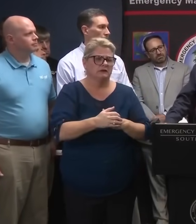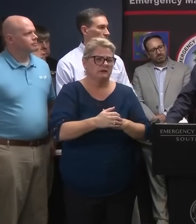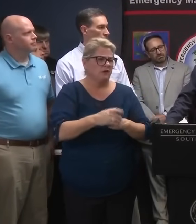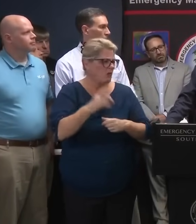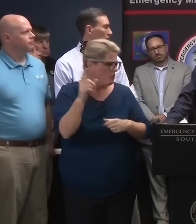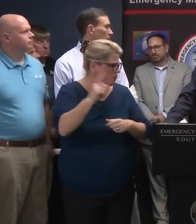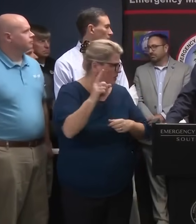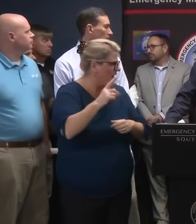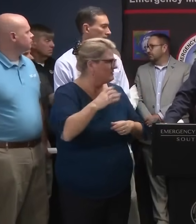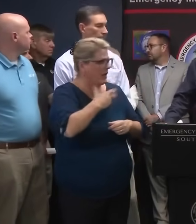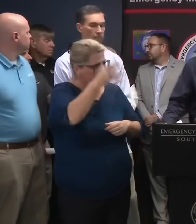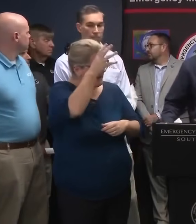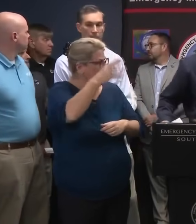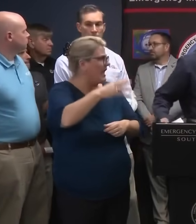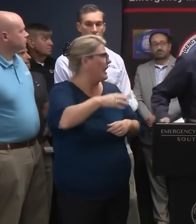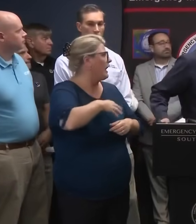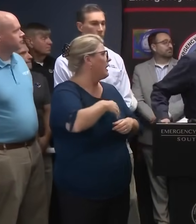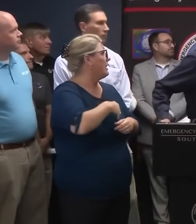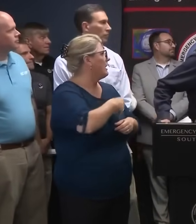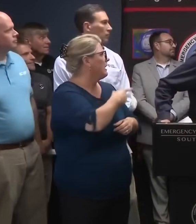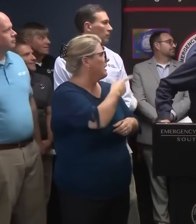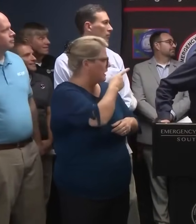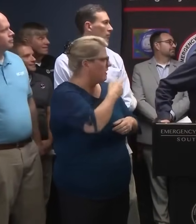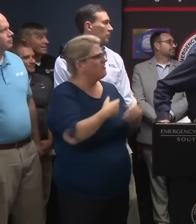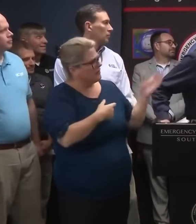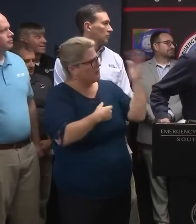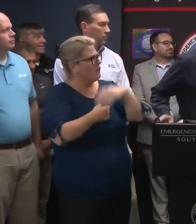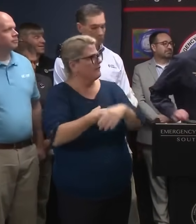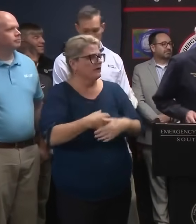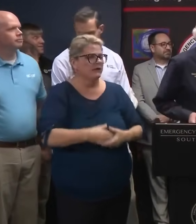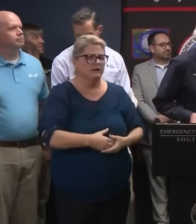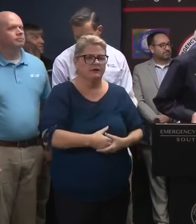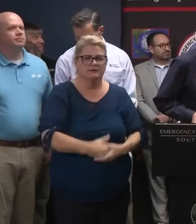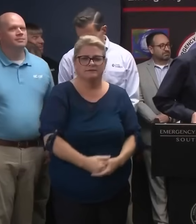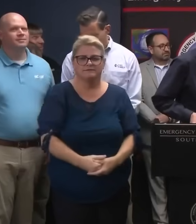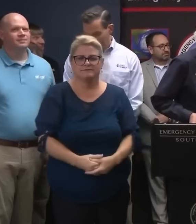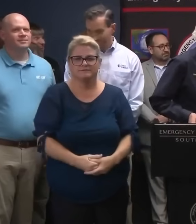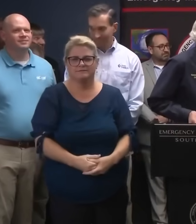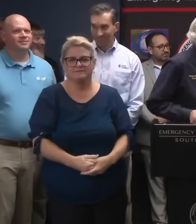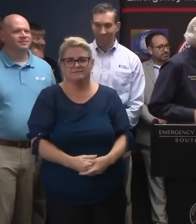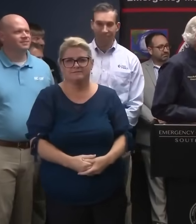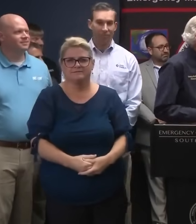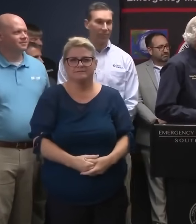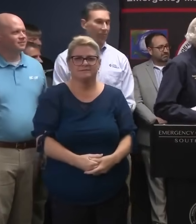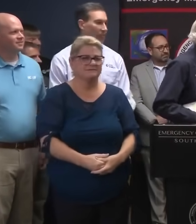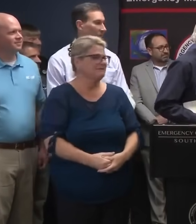where is our man? Where? Right here, sir. Right here, right. Come on over, let him take a look at